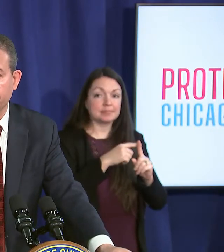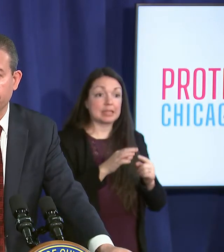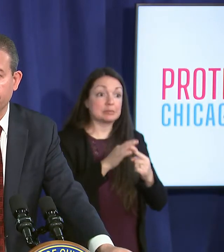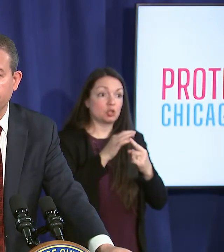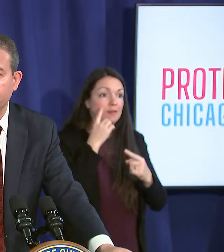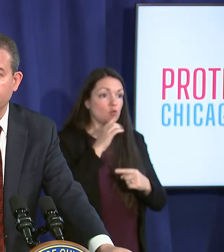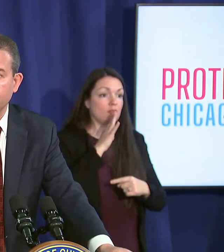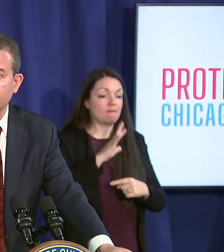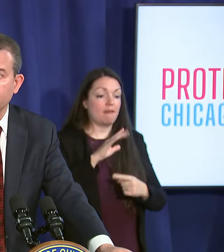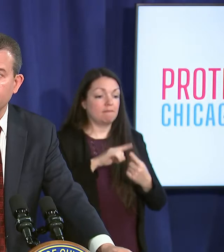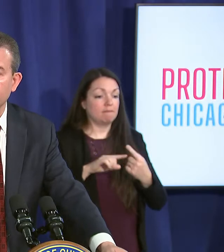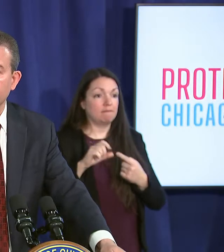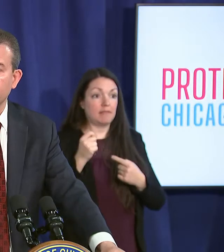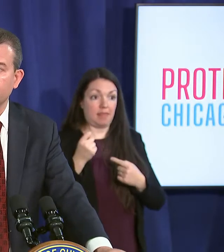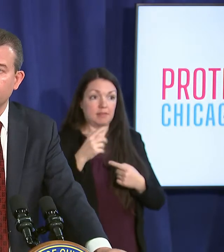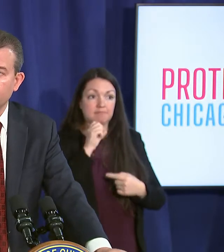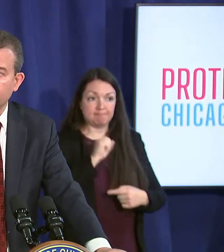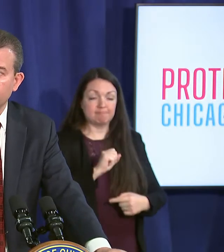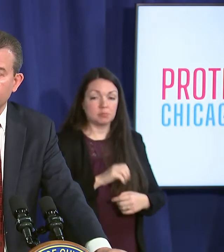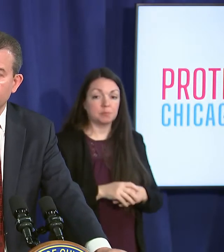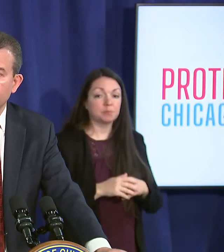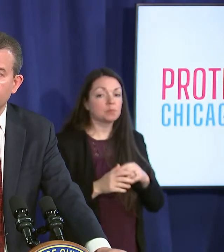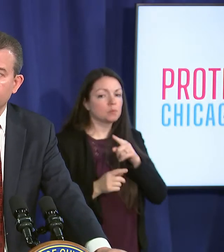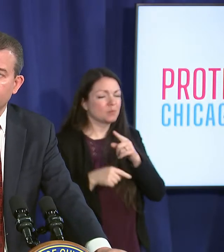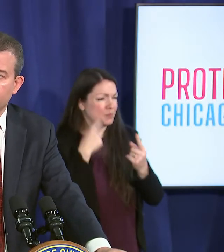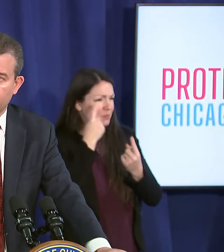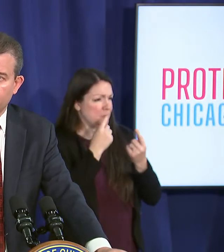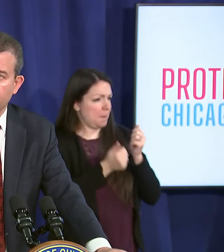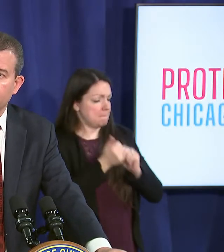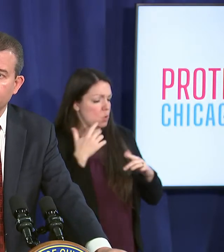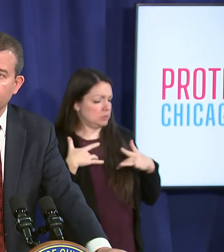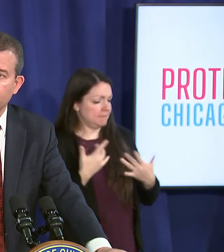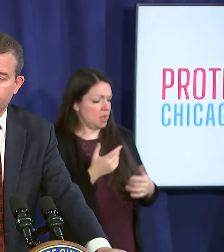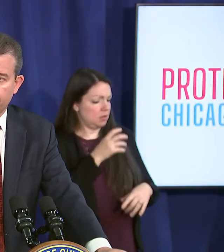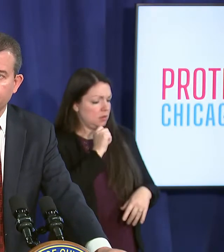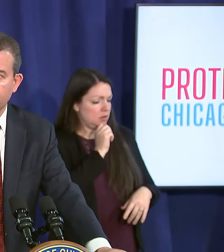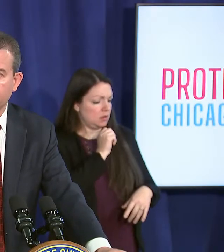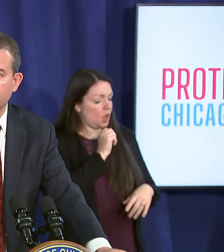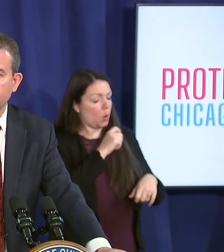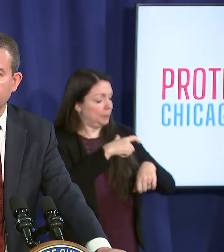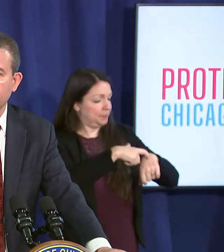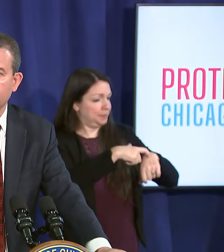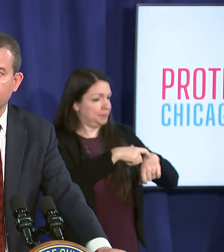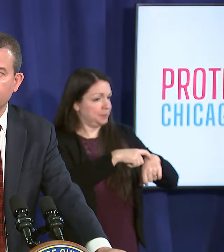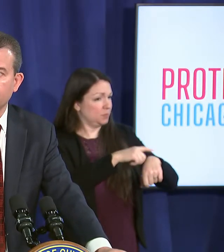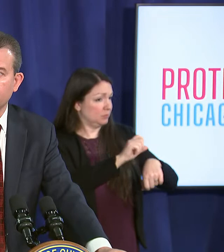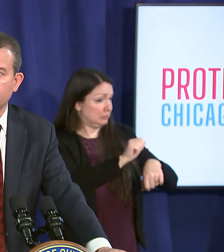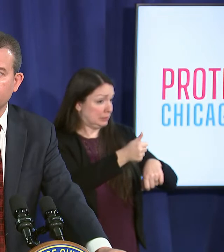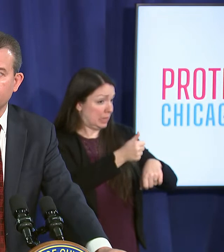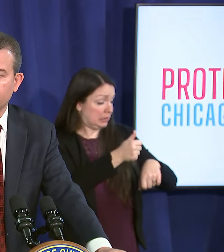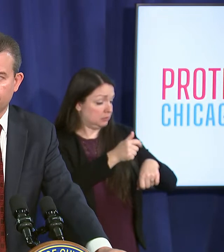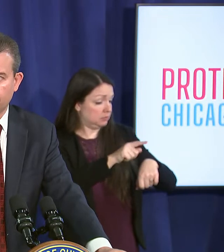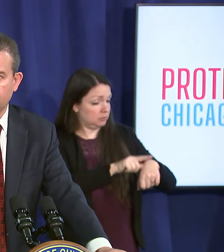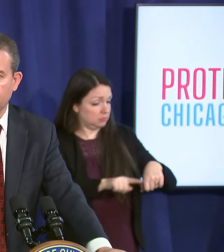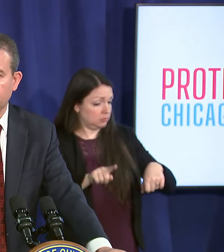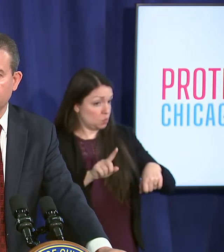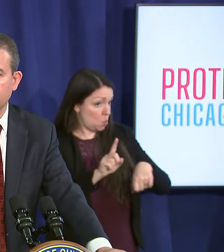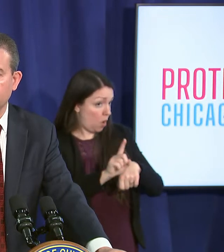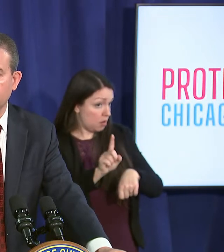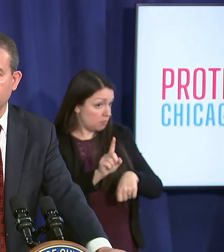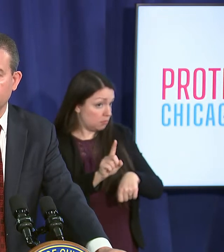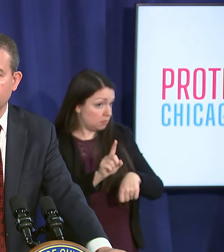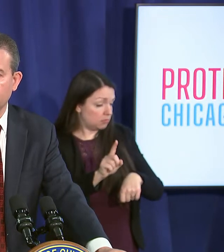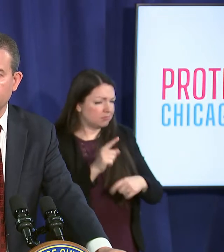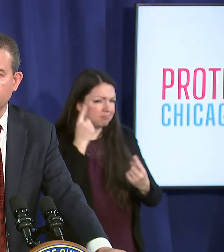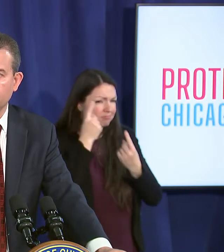11-year-olds. I'm wondering, most of those are events from 10 to 1 during the day. Do you have any input on